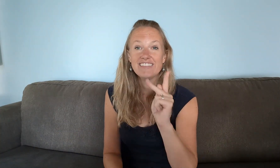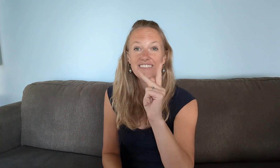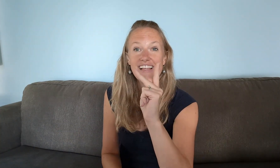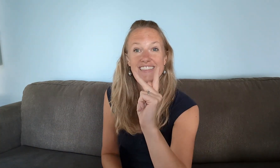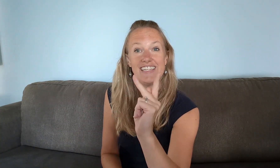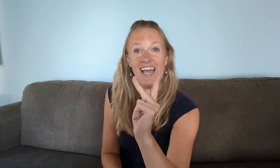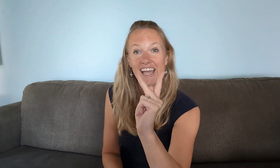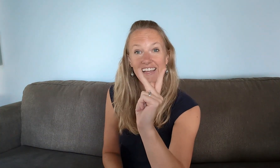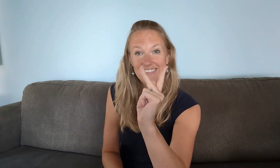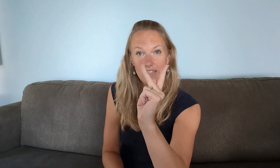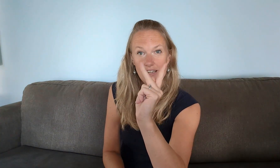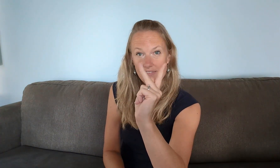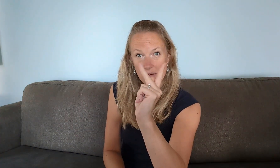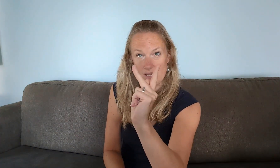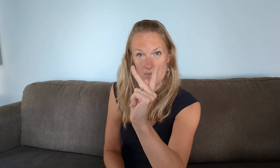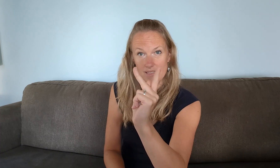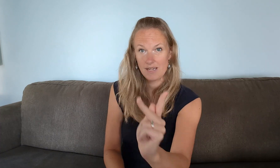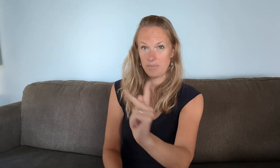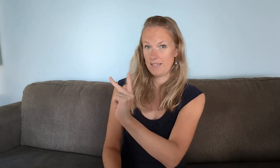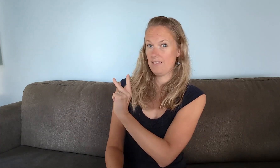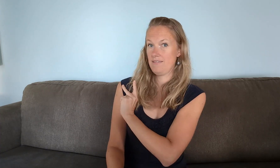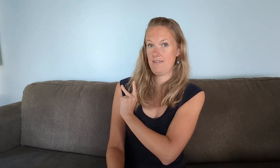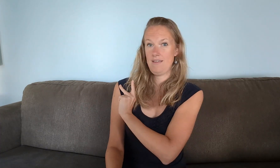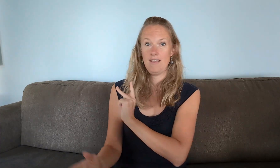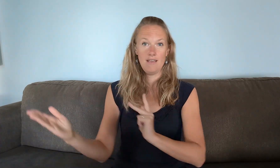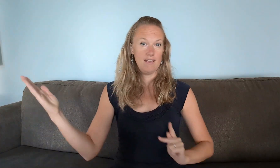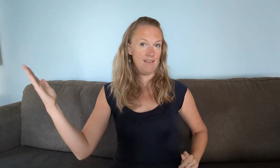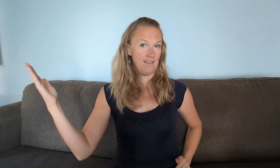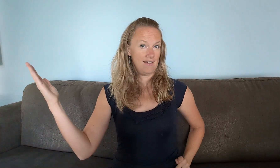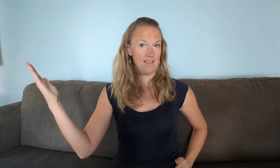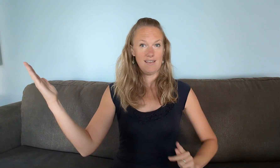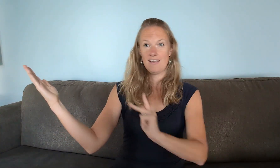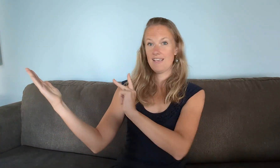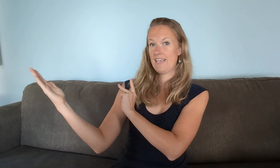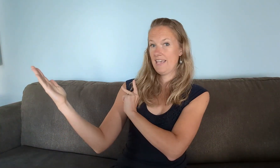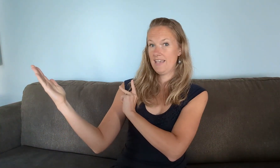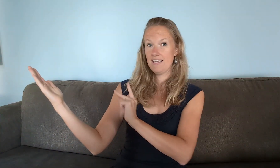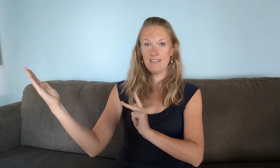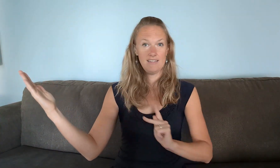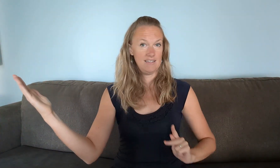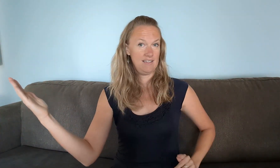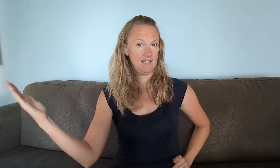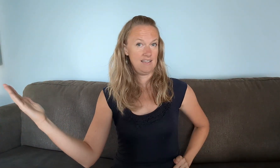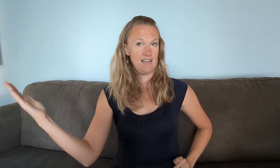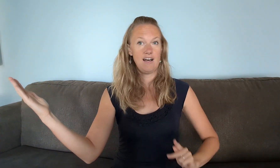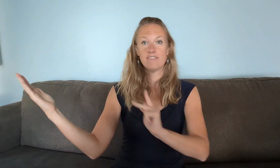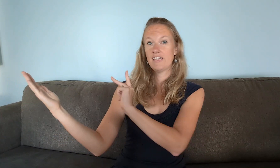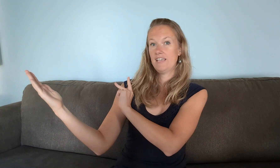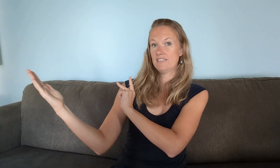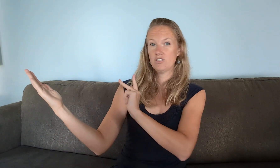so that's a K. So now you have that P, but it's up like this. Okay. King of Kings. So you're